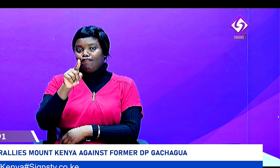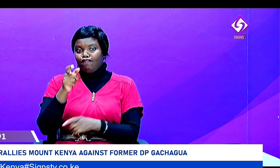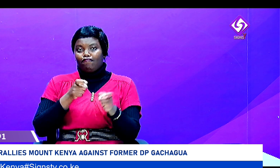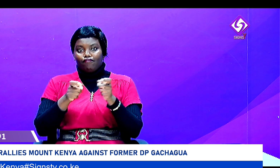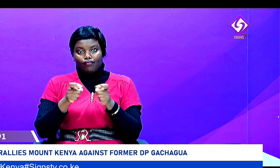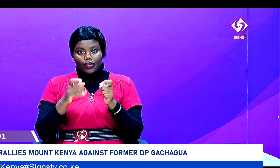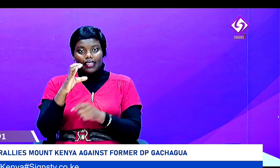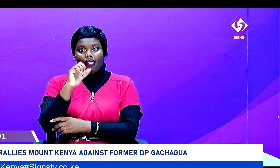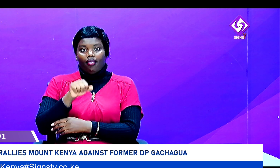news,